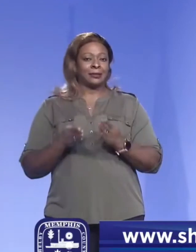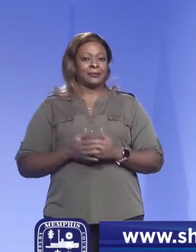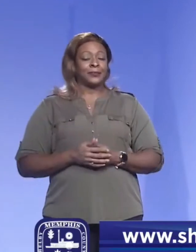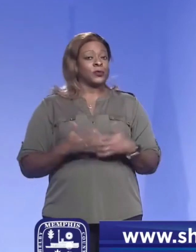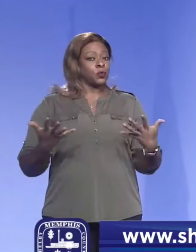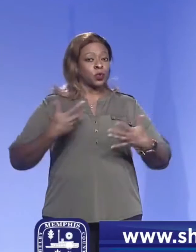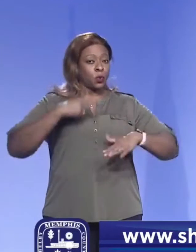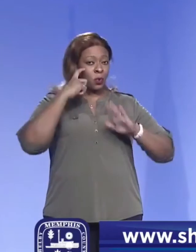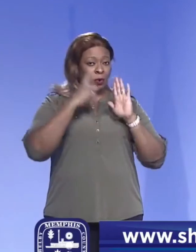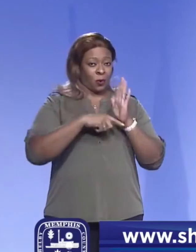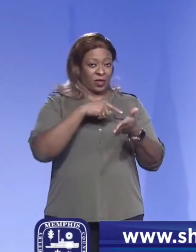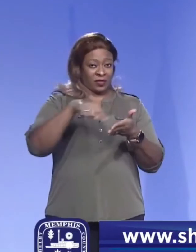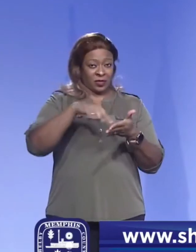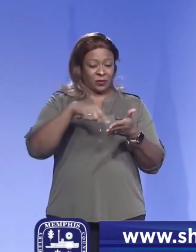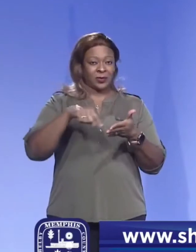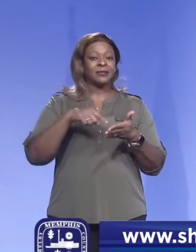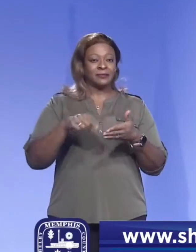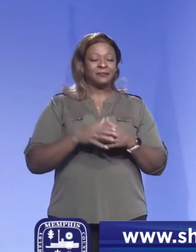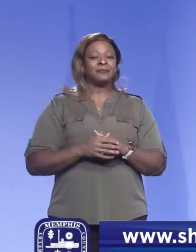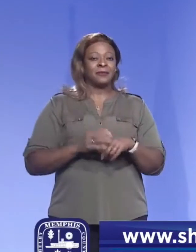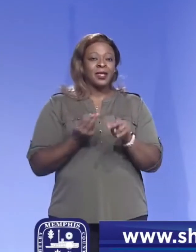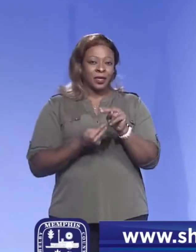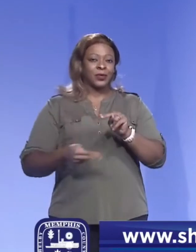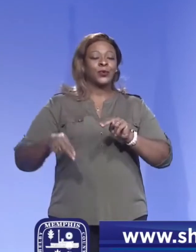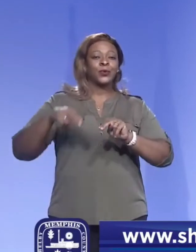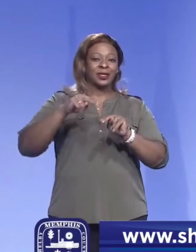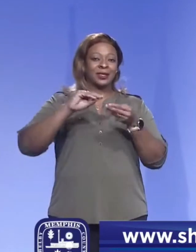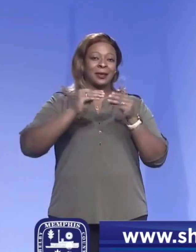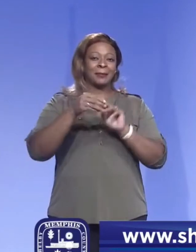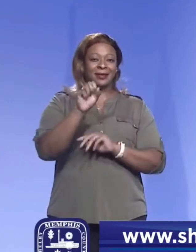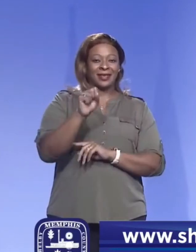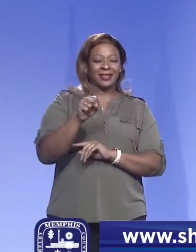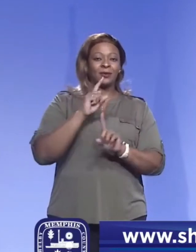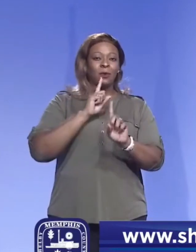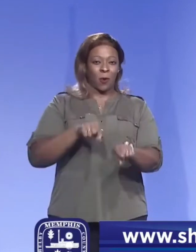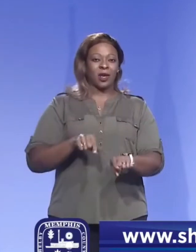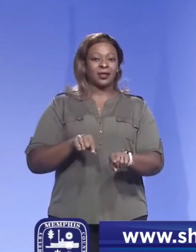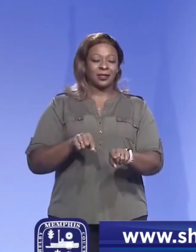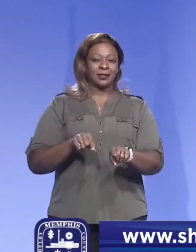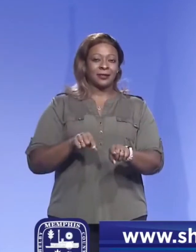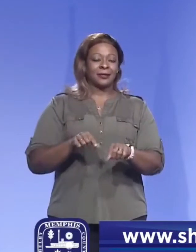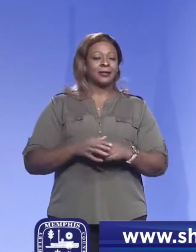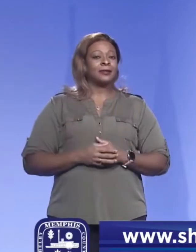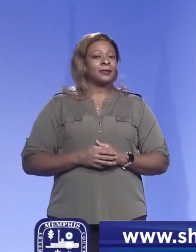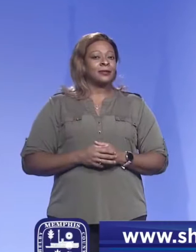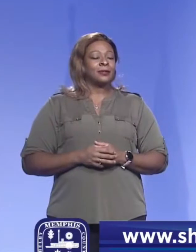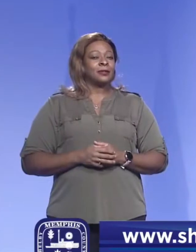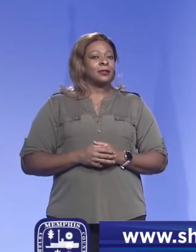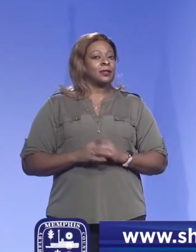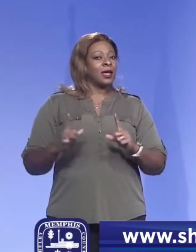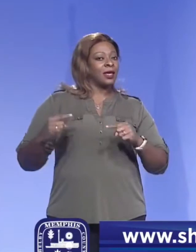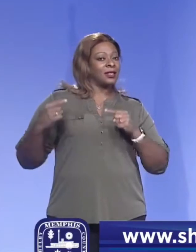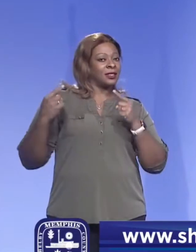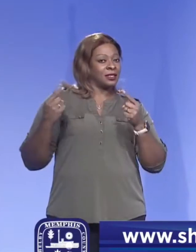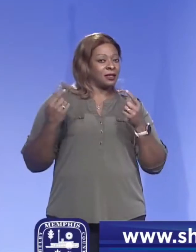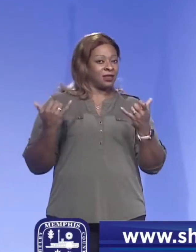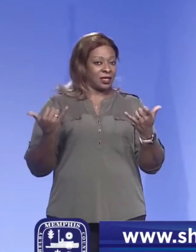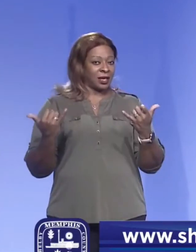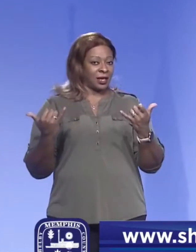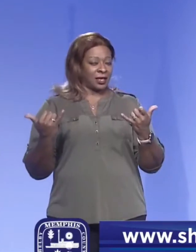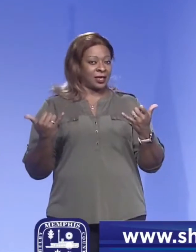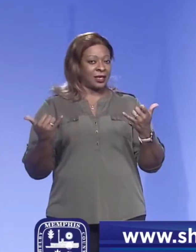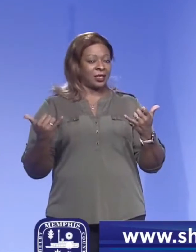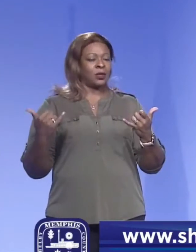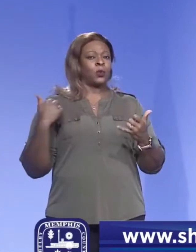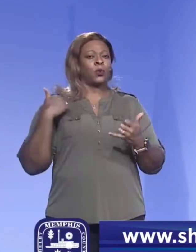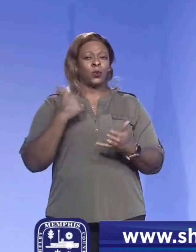are seeing this week is that there has been an increase in the number of cases reported, and as of today, we